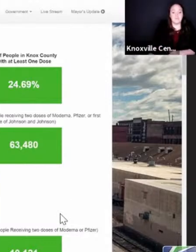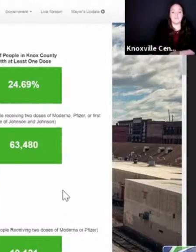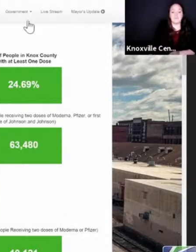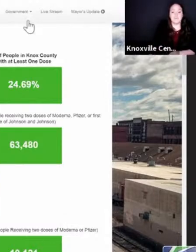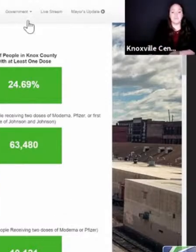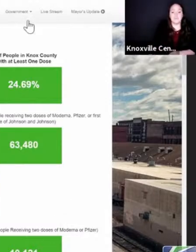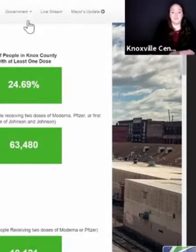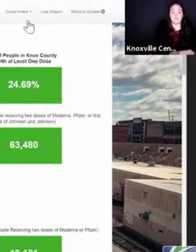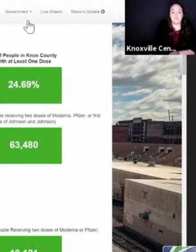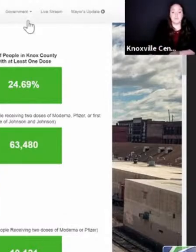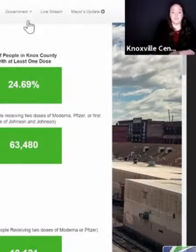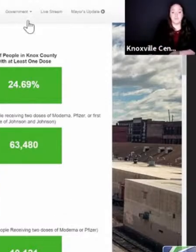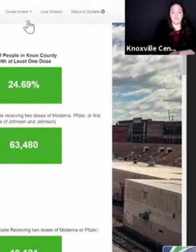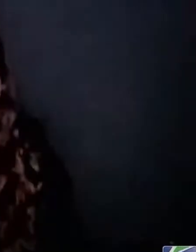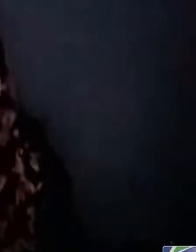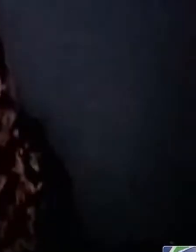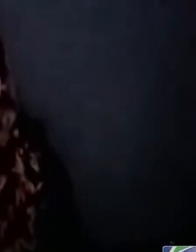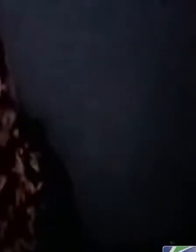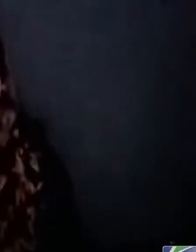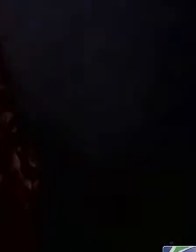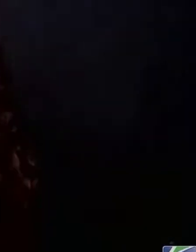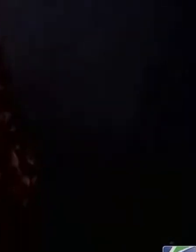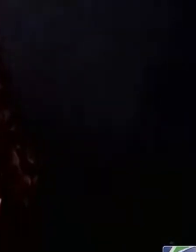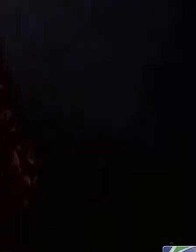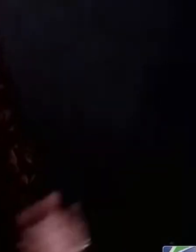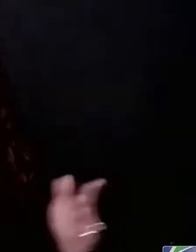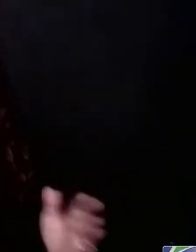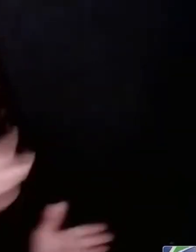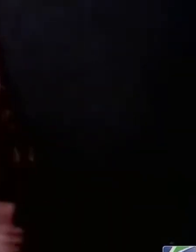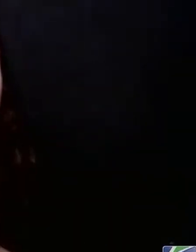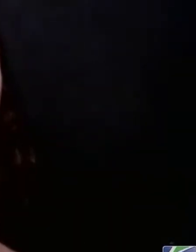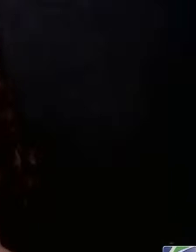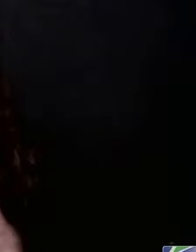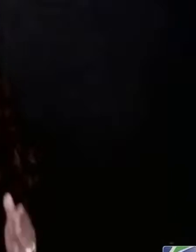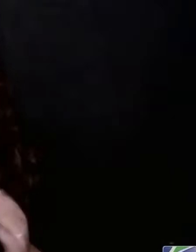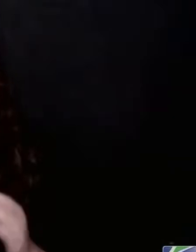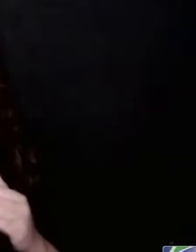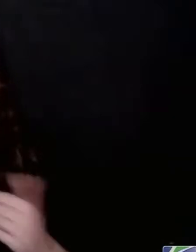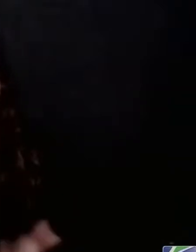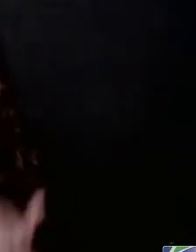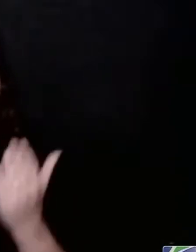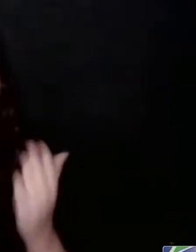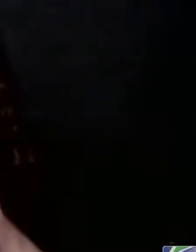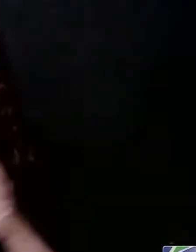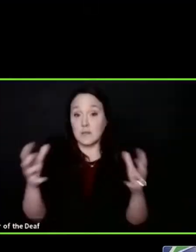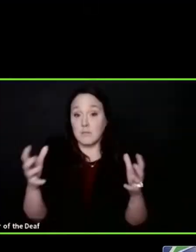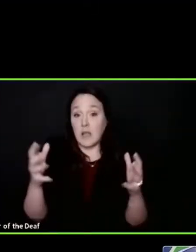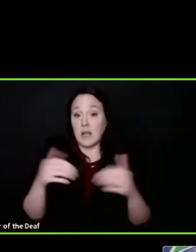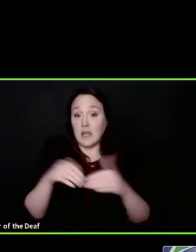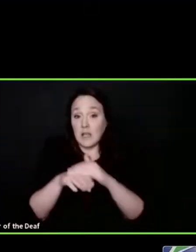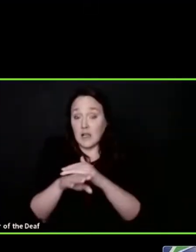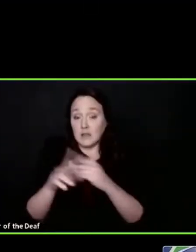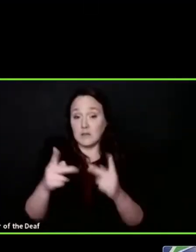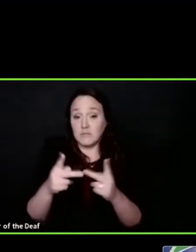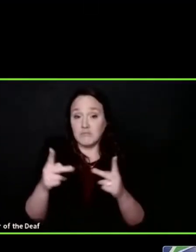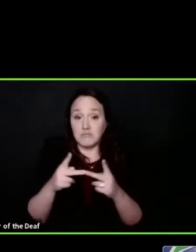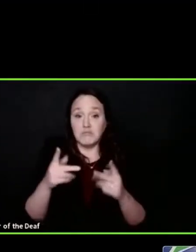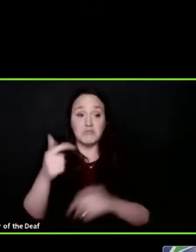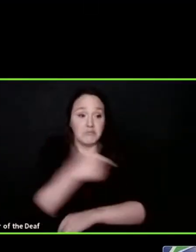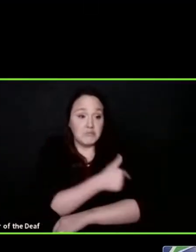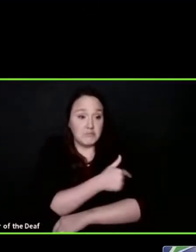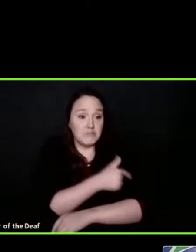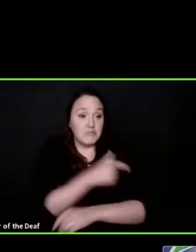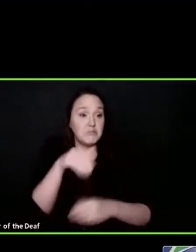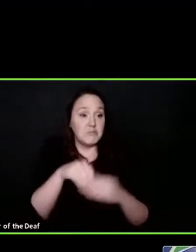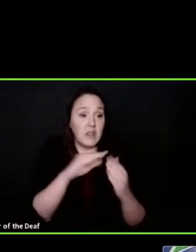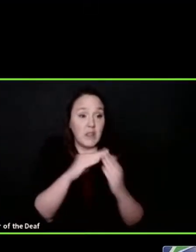As we've stated, our strategy continues to be to encourage as many access points as possible throughout the community. Utilizing the